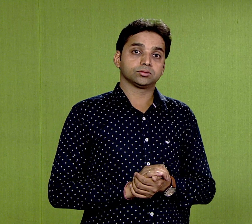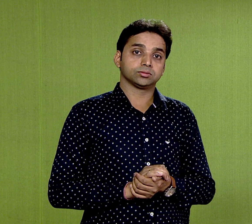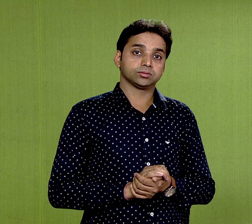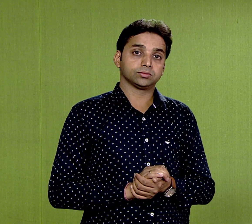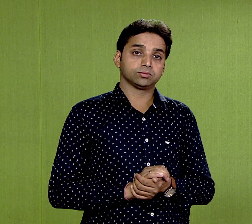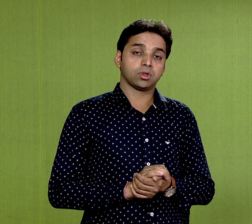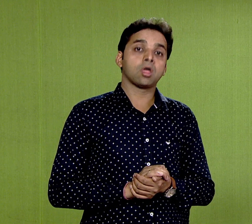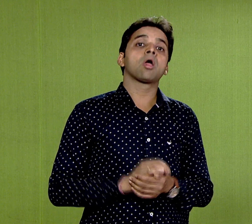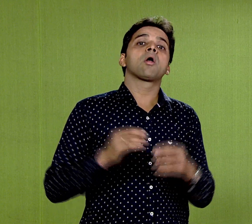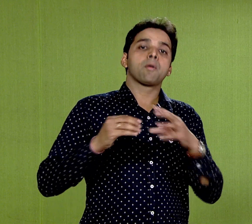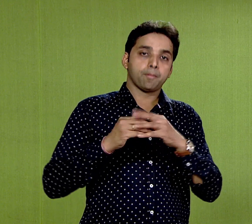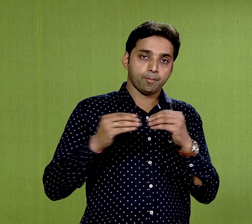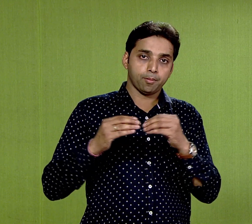in Bengal,